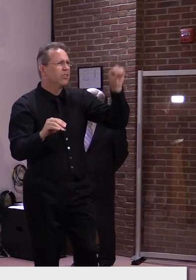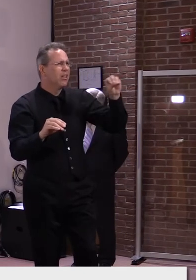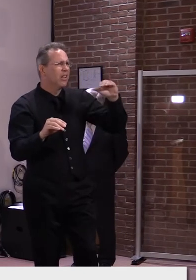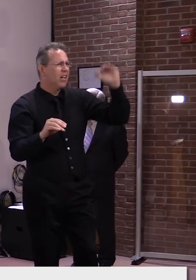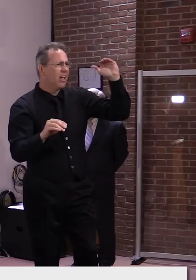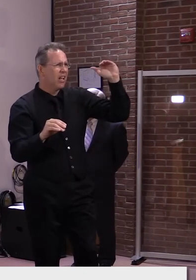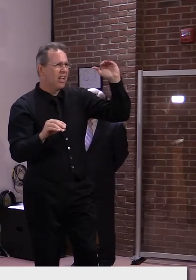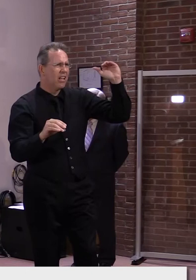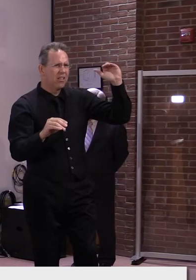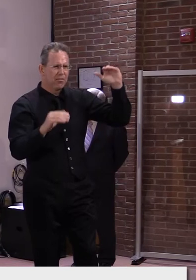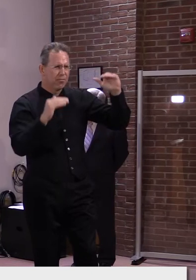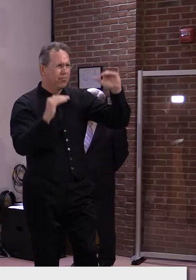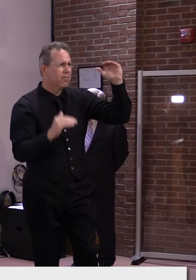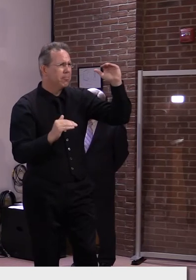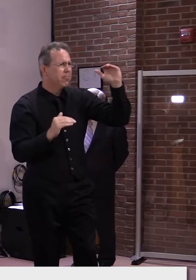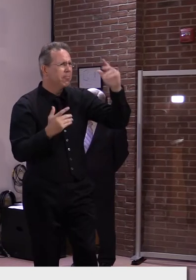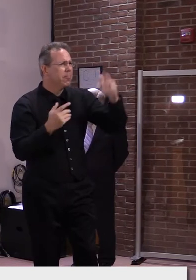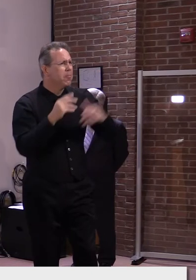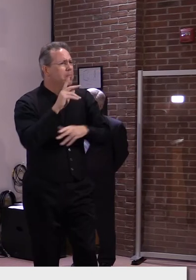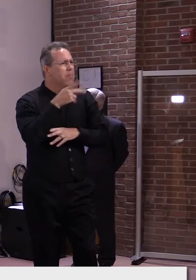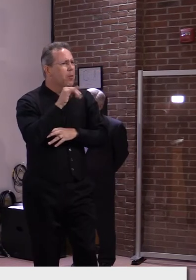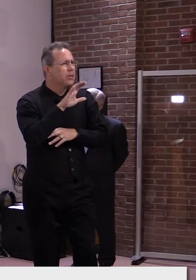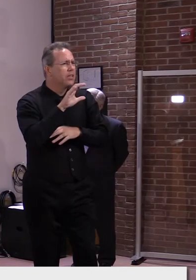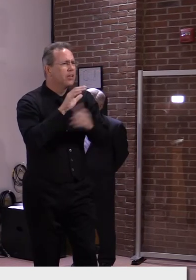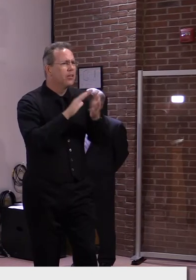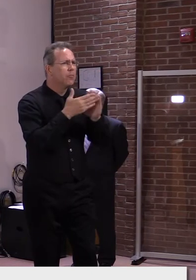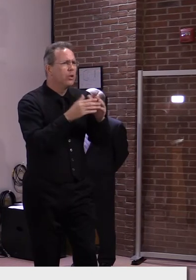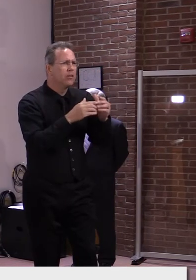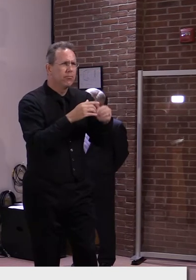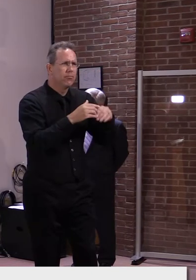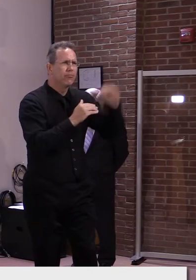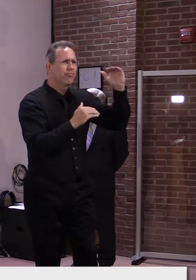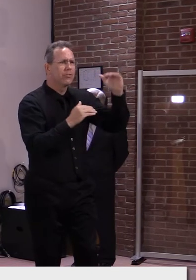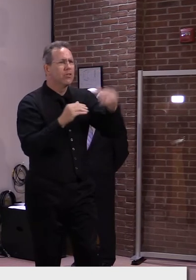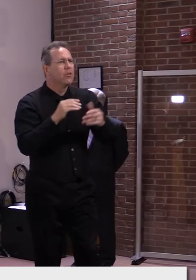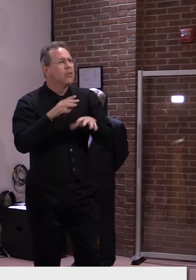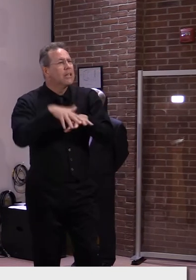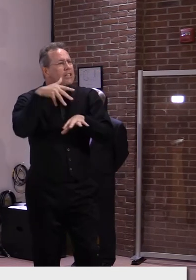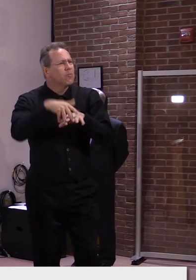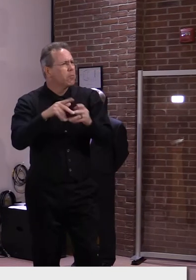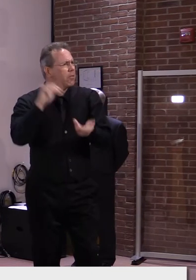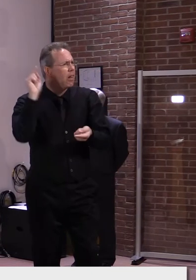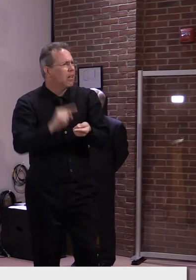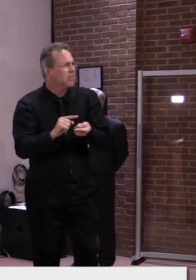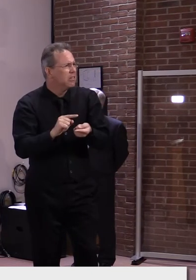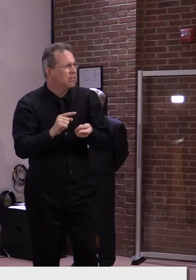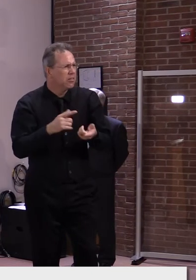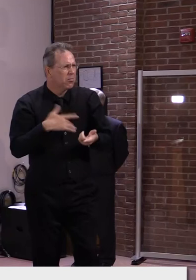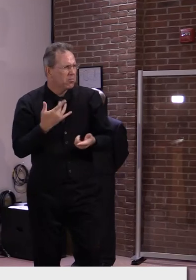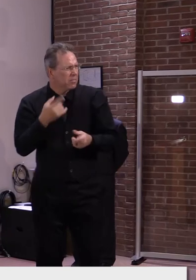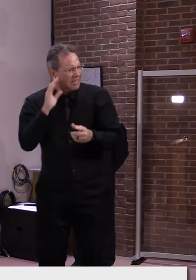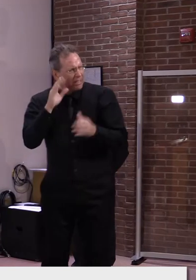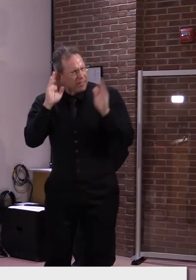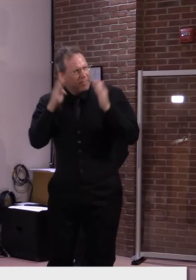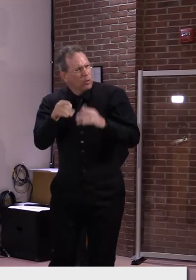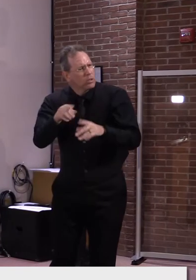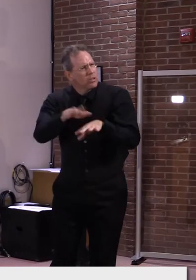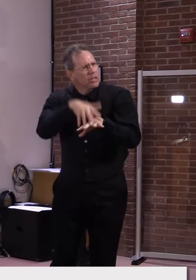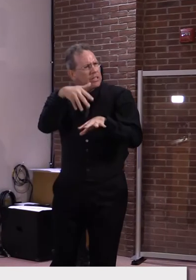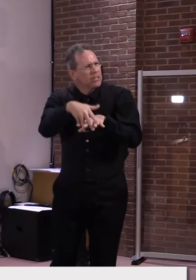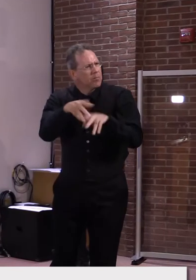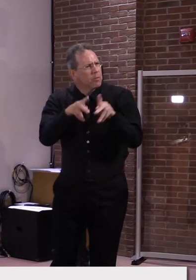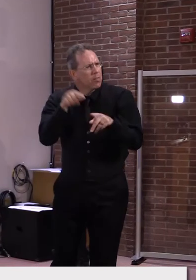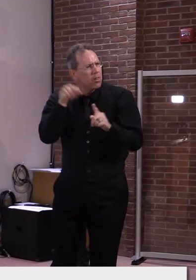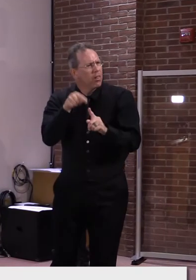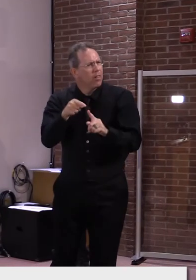Vermonters, for example. Are you guys planning anything, kind of targeted at that population? Are